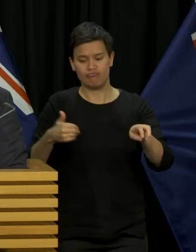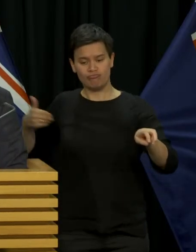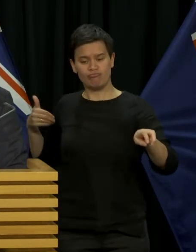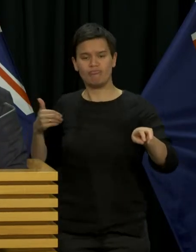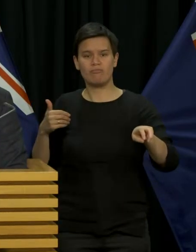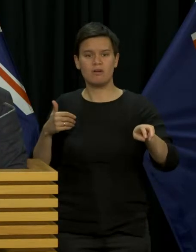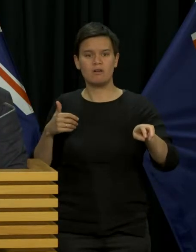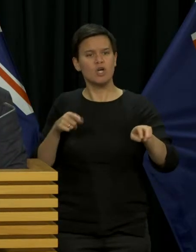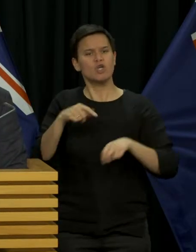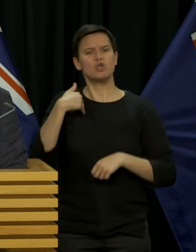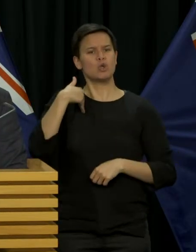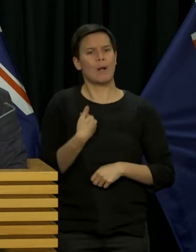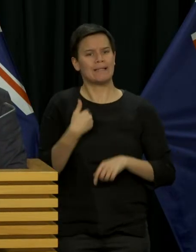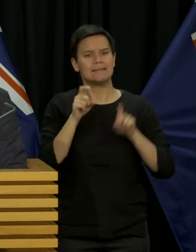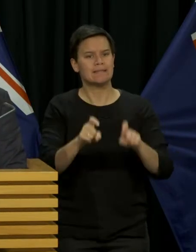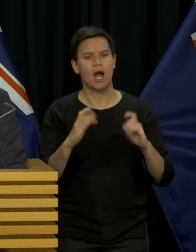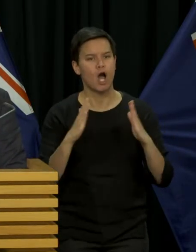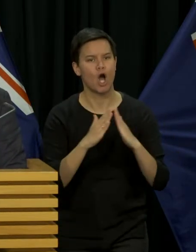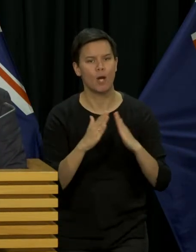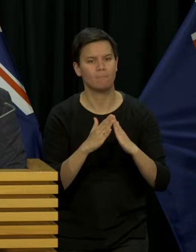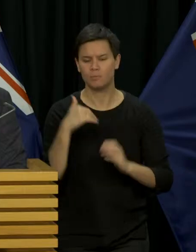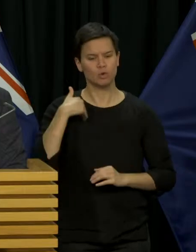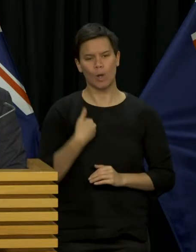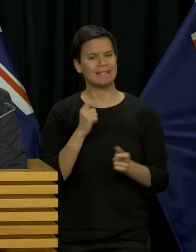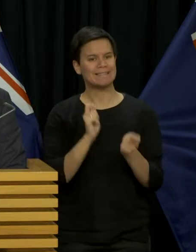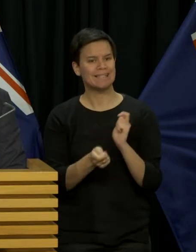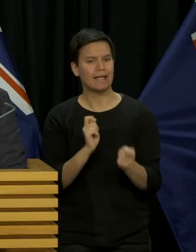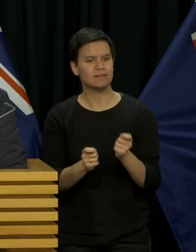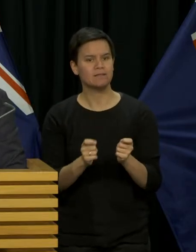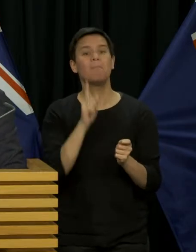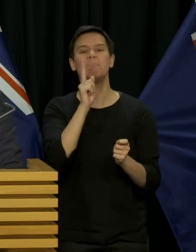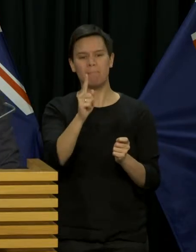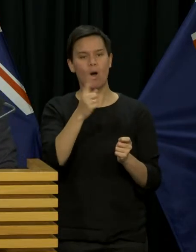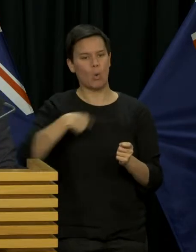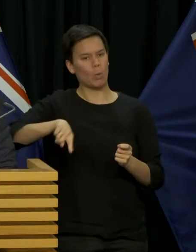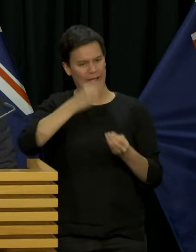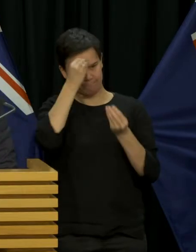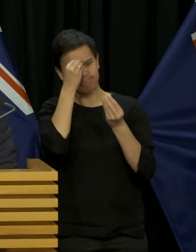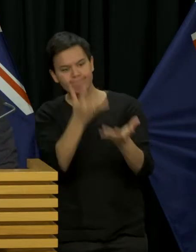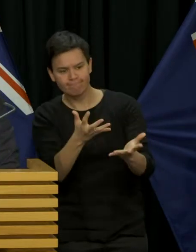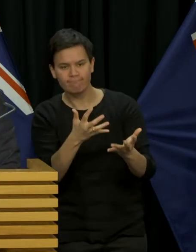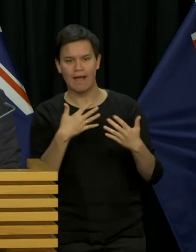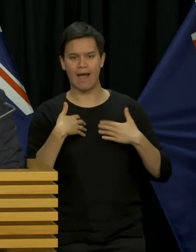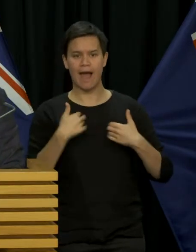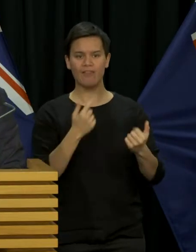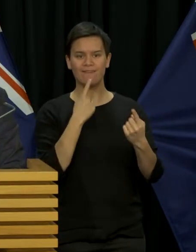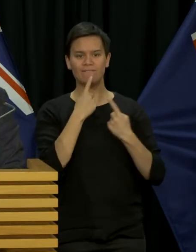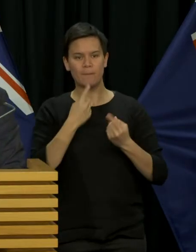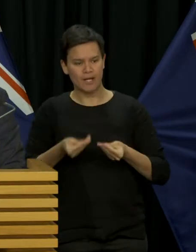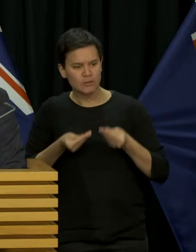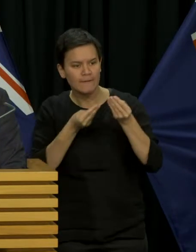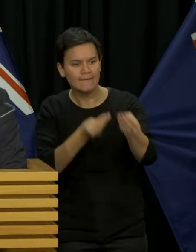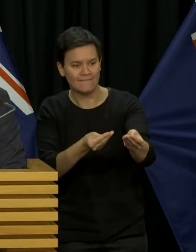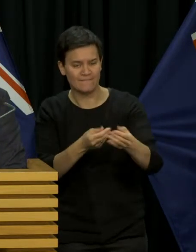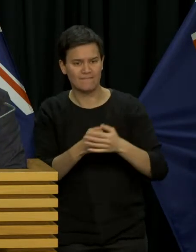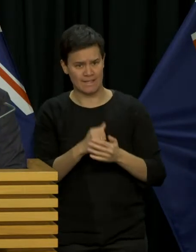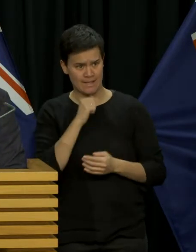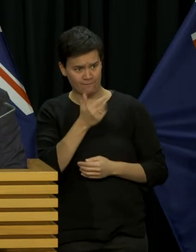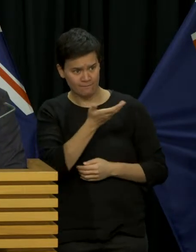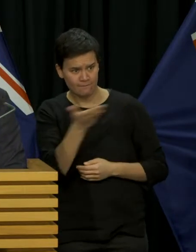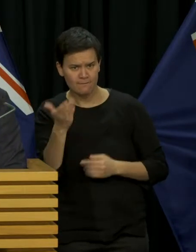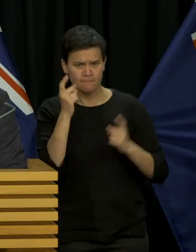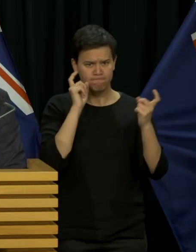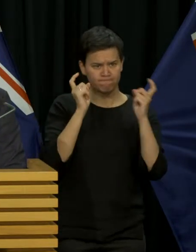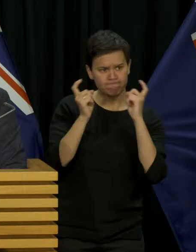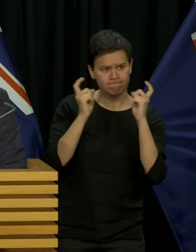to self-isolate or to undergo testing. They'll be provided with health information and how they can seek further advice from